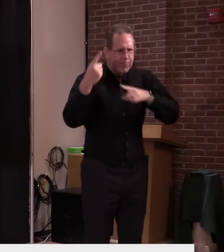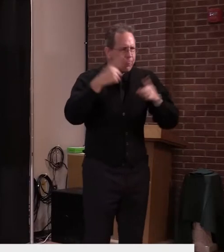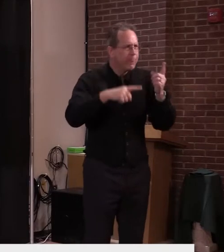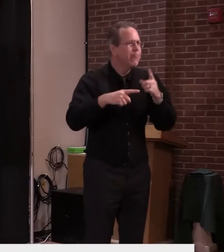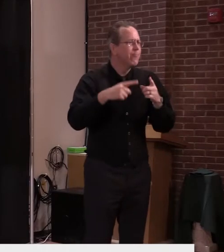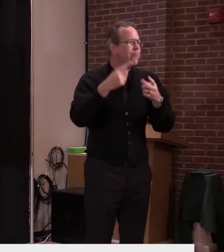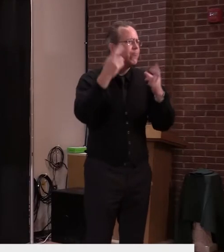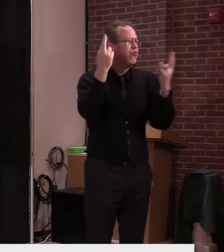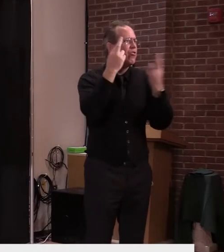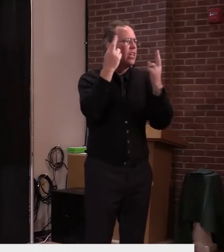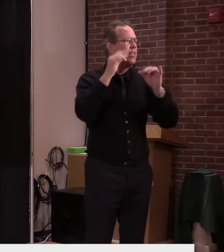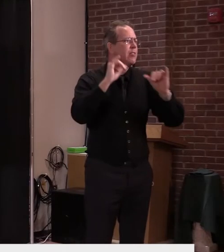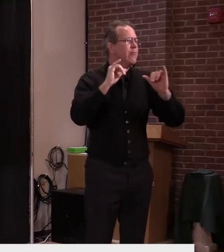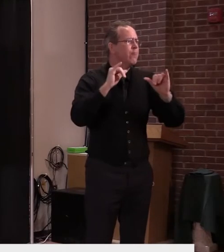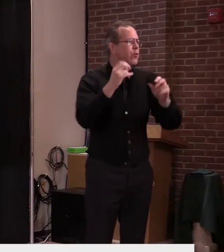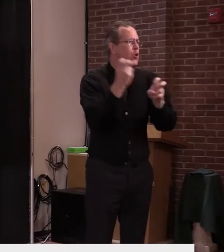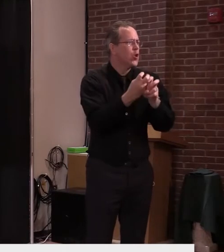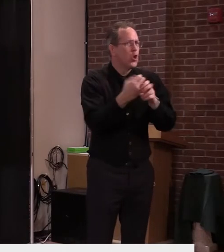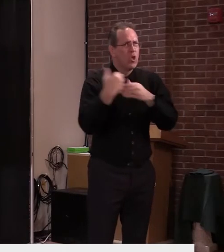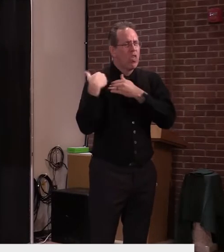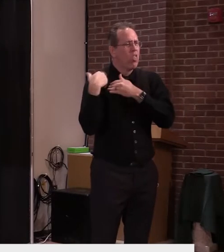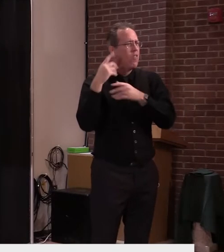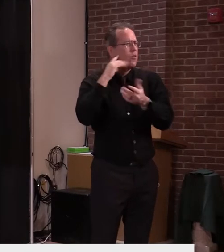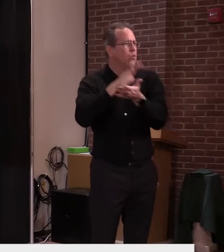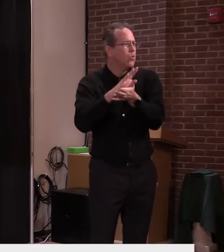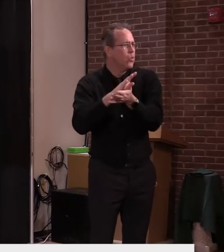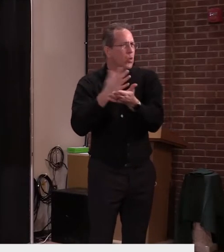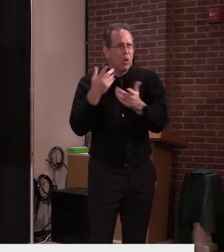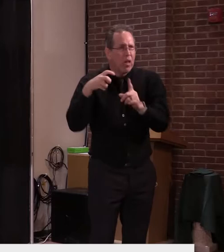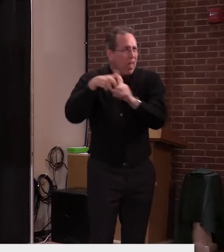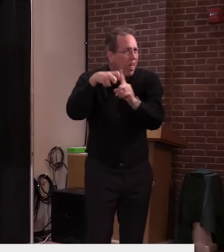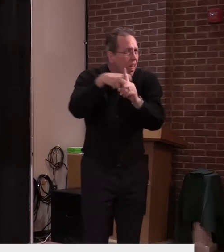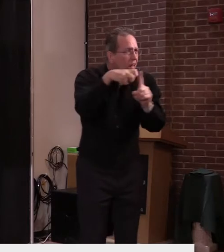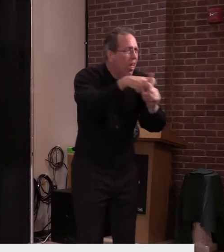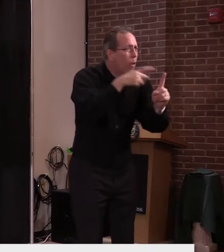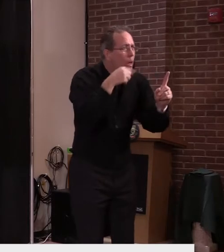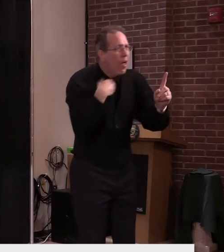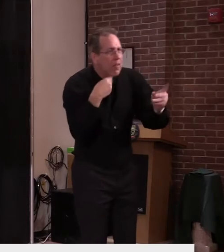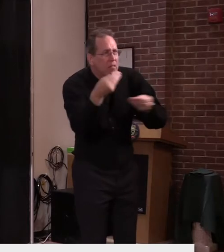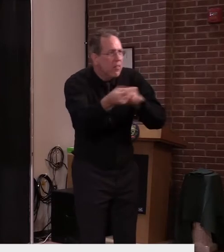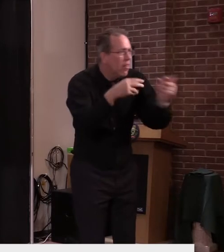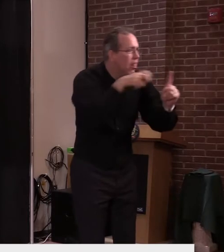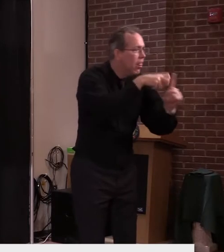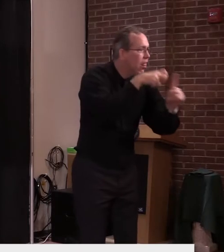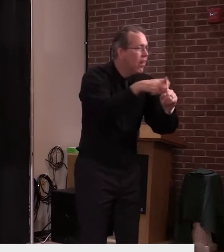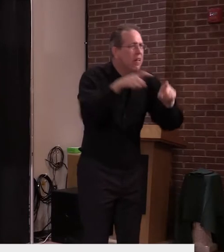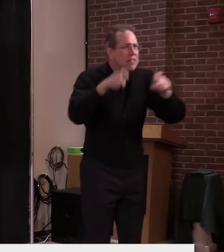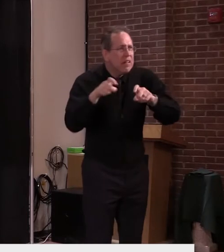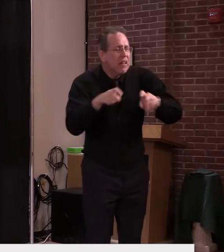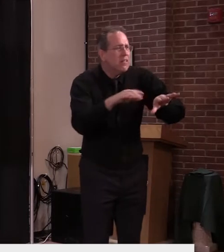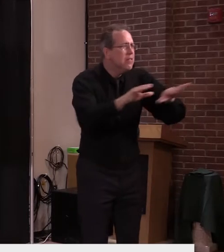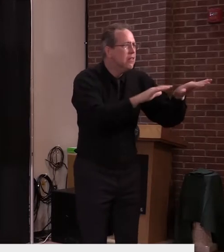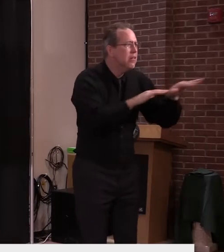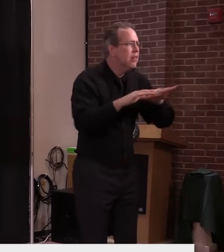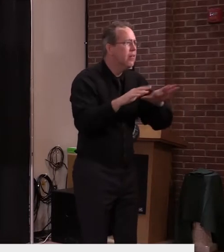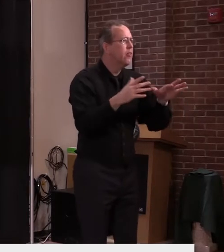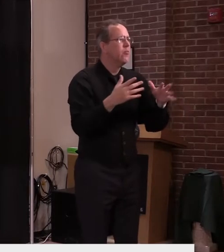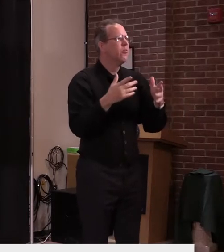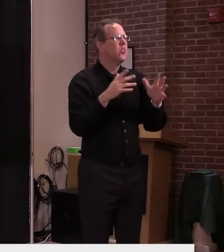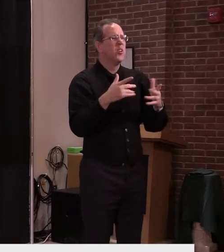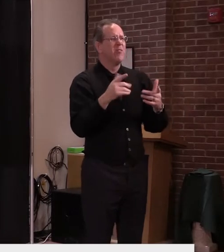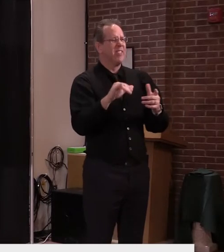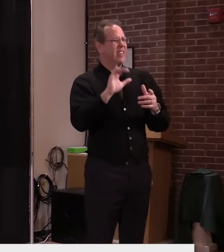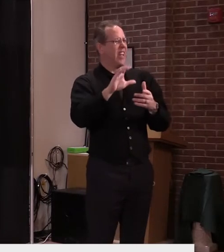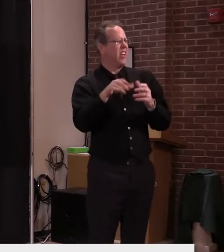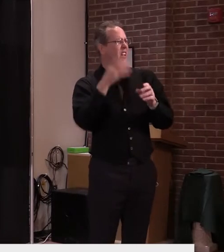surveillance testing were not going to be as effective against Omicron. We then factored in the operational strain of continuing what we were